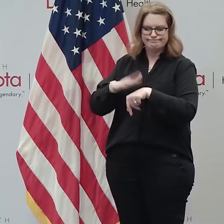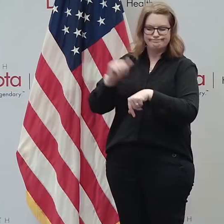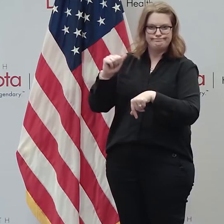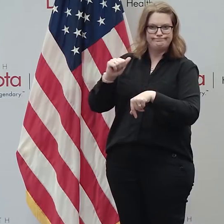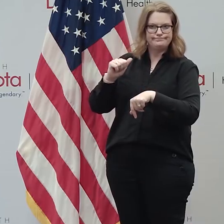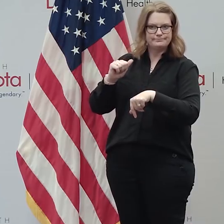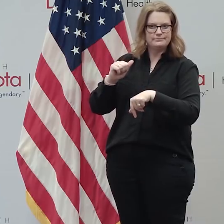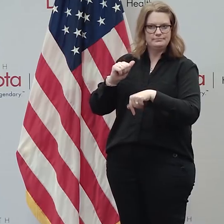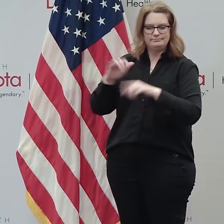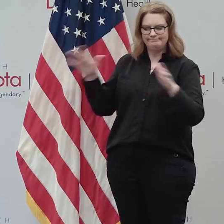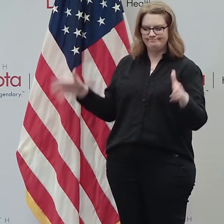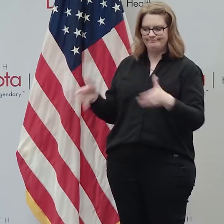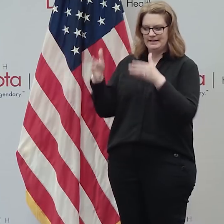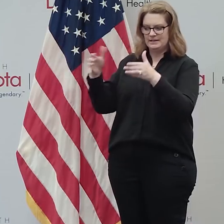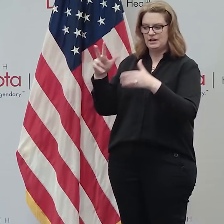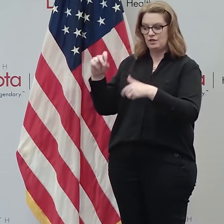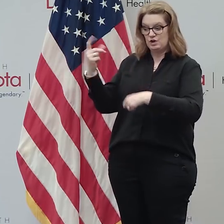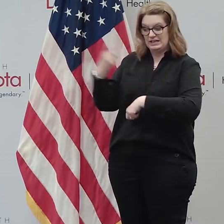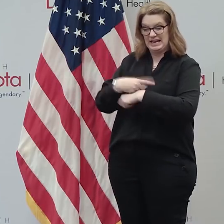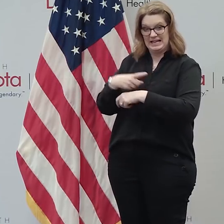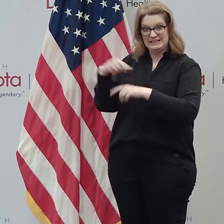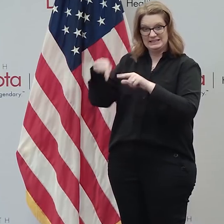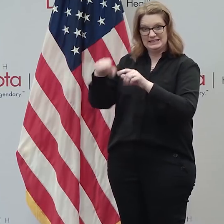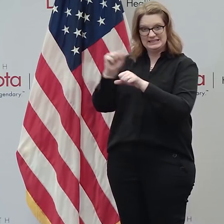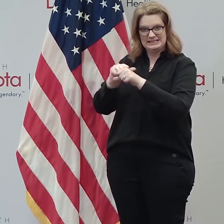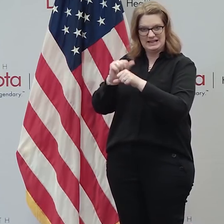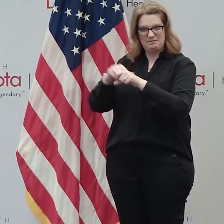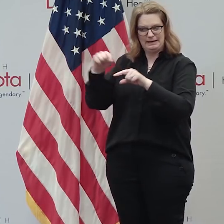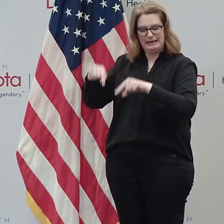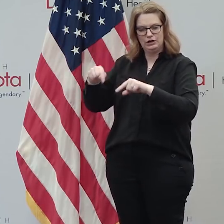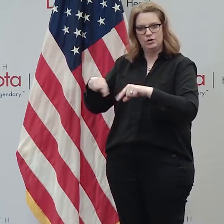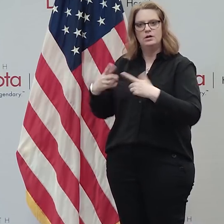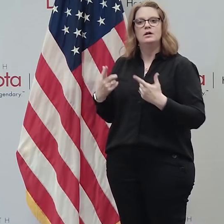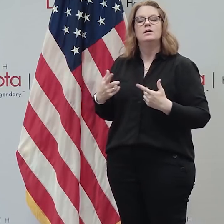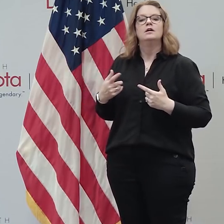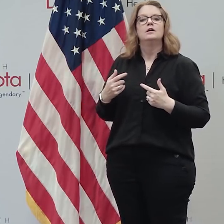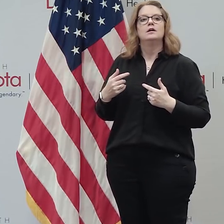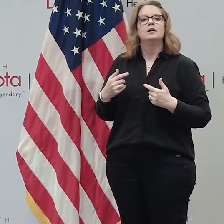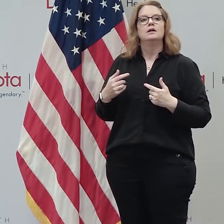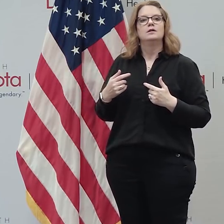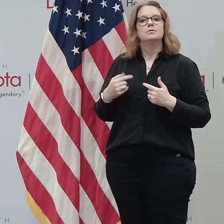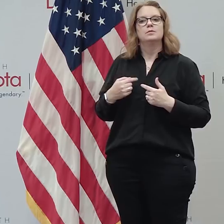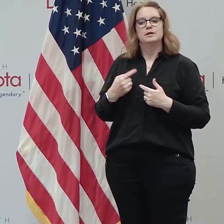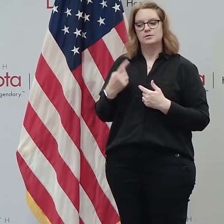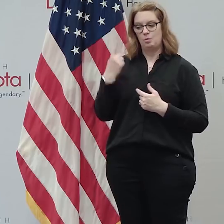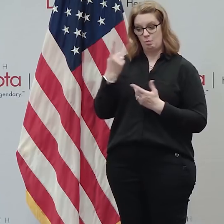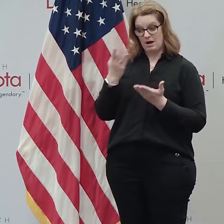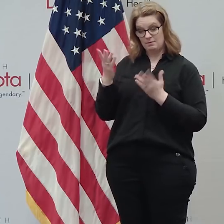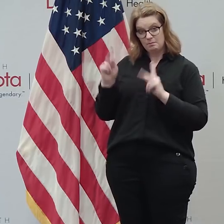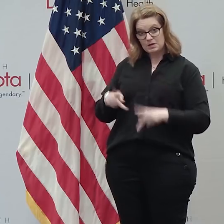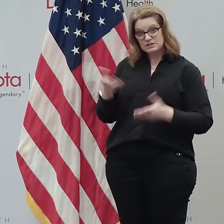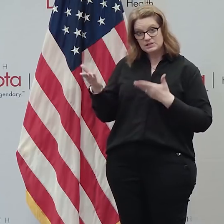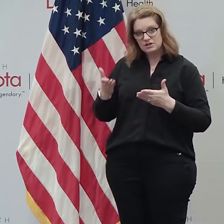30-day assignment here during this. As we say, when one person serves,